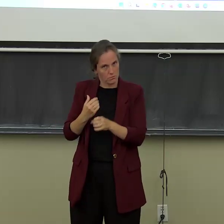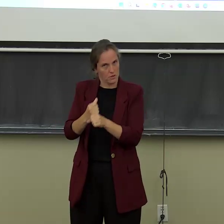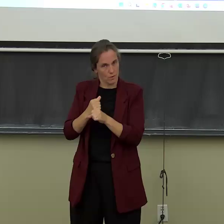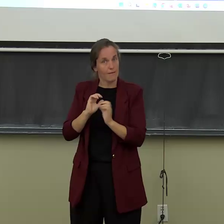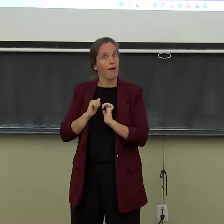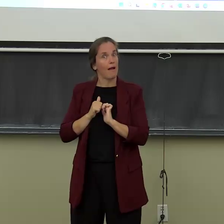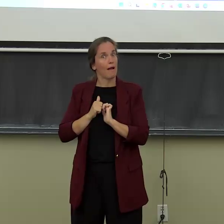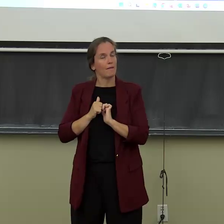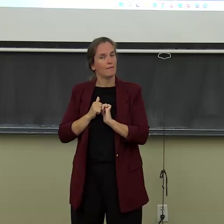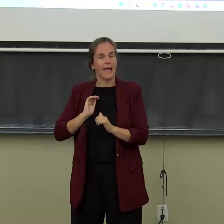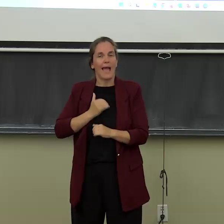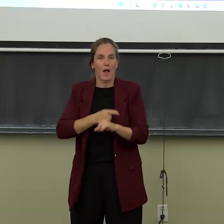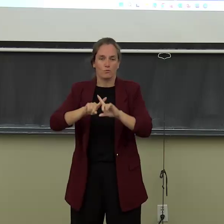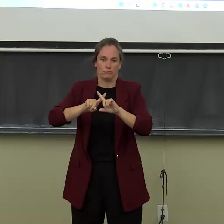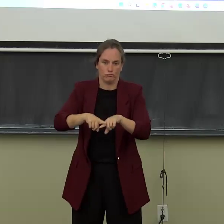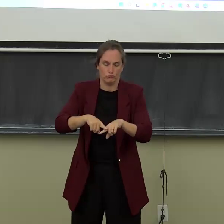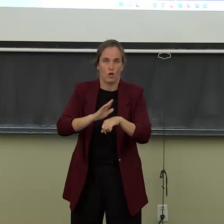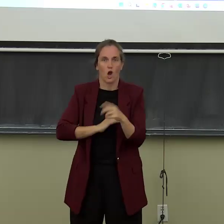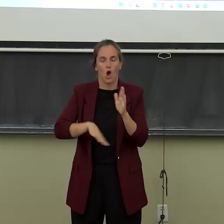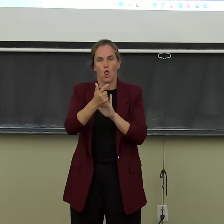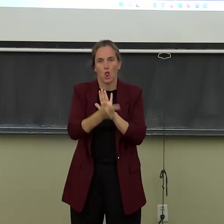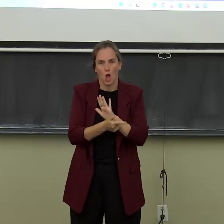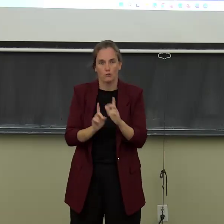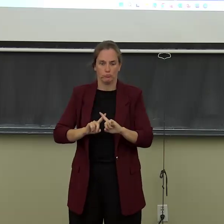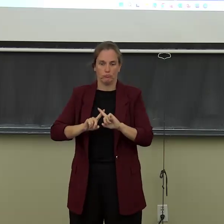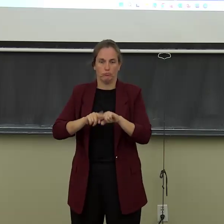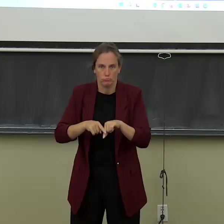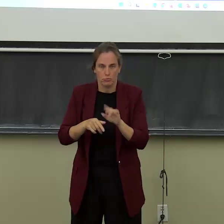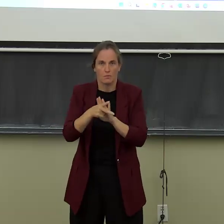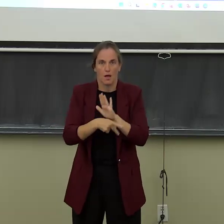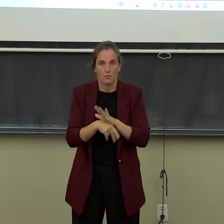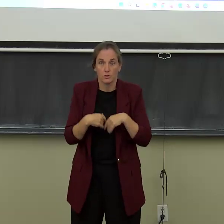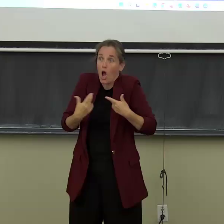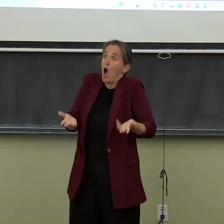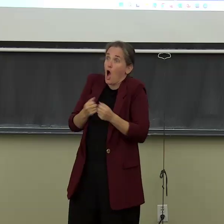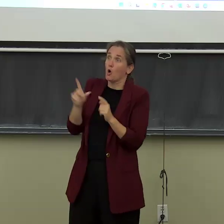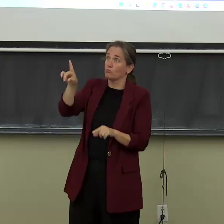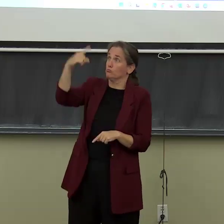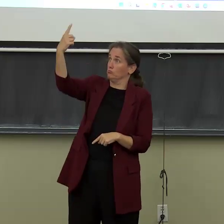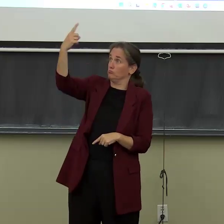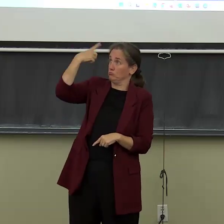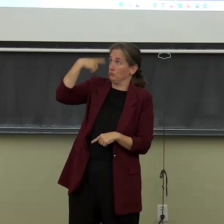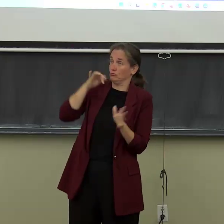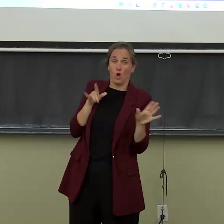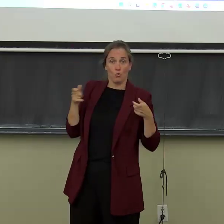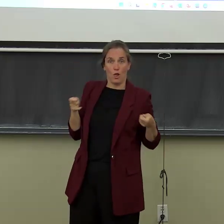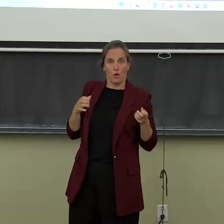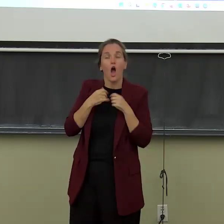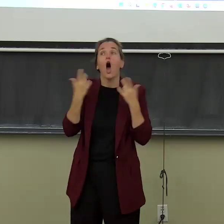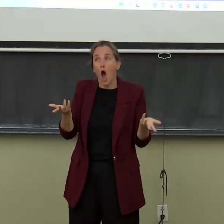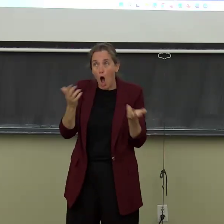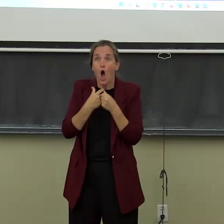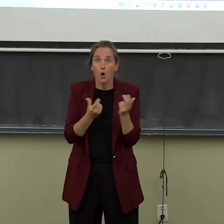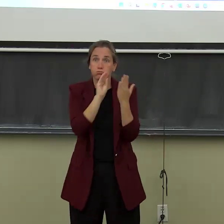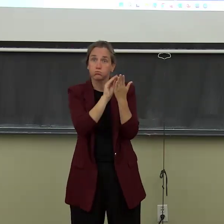our reliance on laws and our reliance on policies and our thinking like, oh, it's regulated. Oh, there's standards. Oh, and